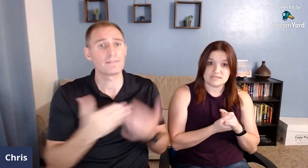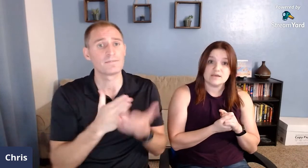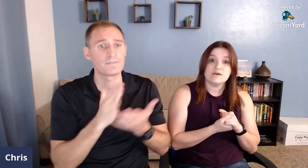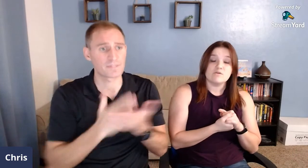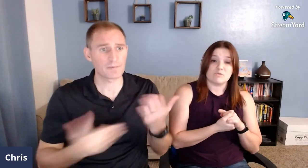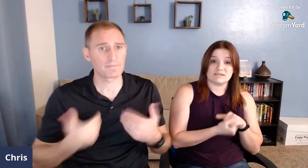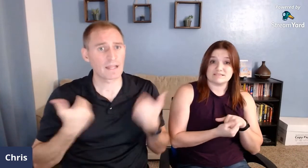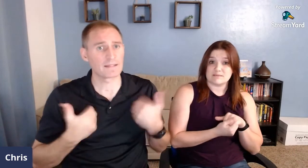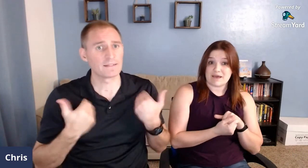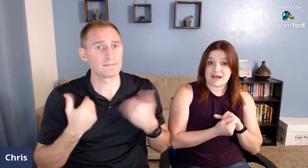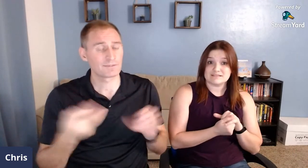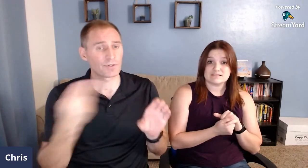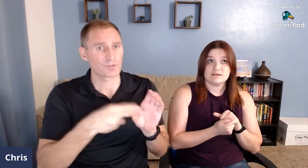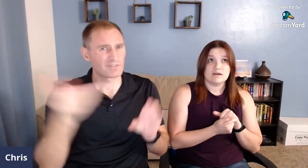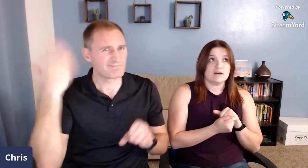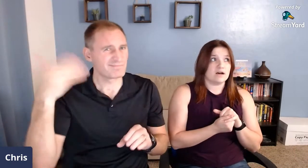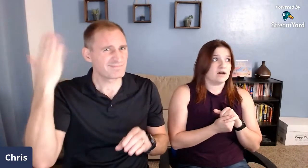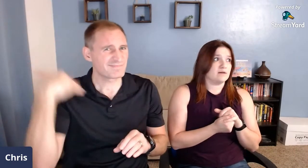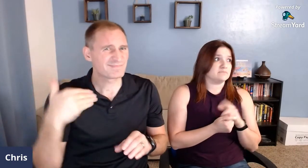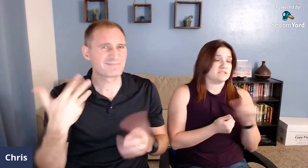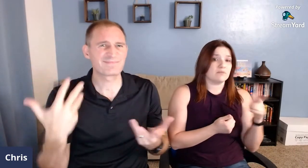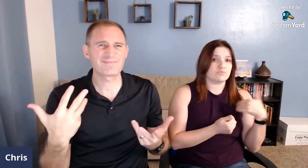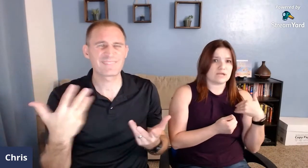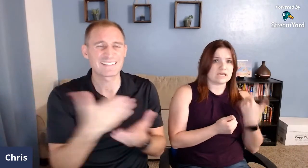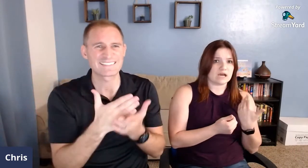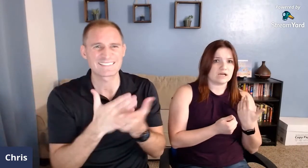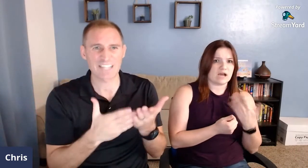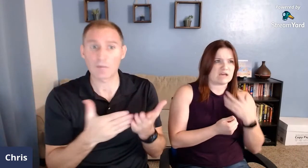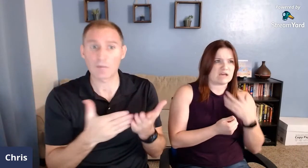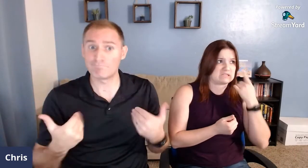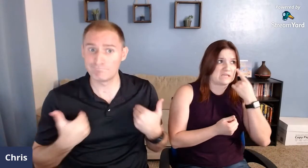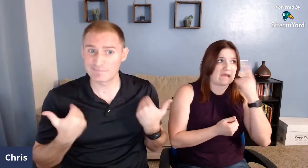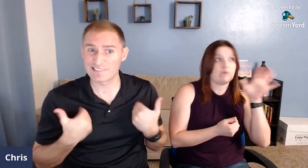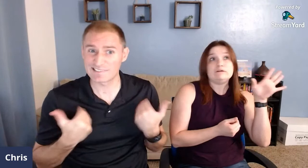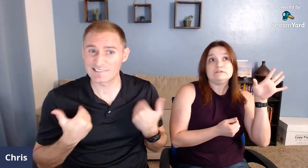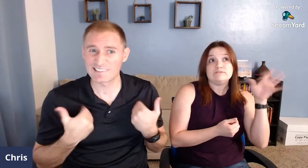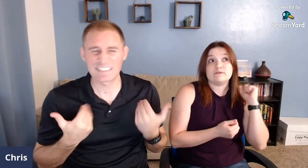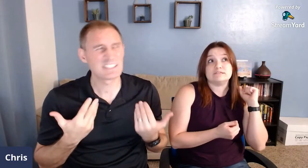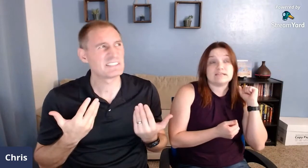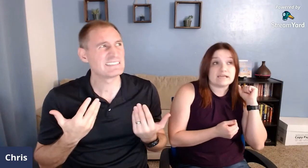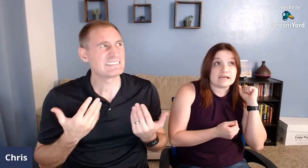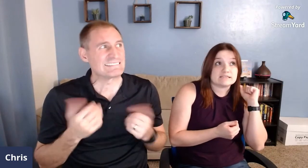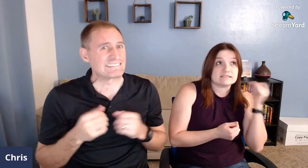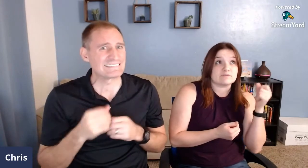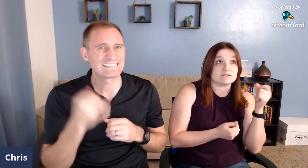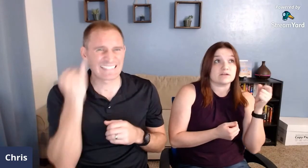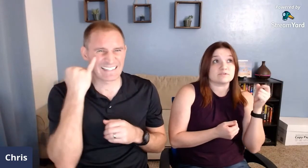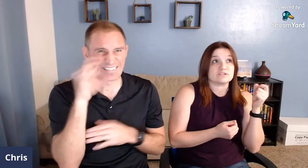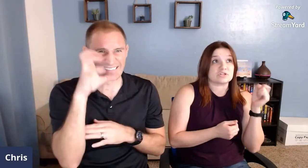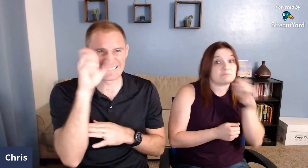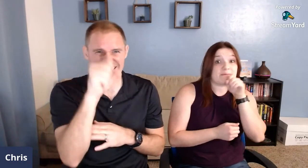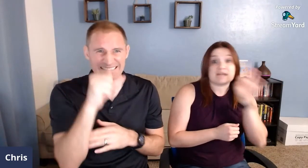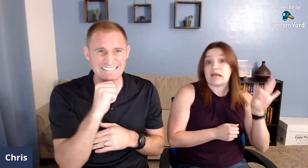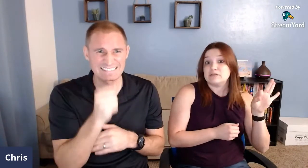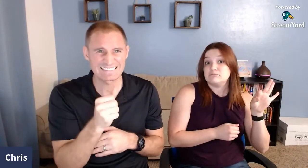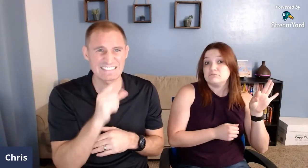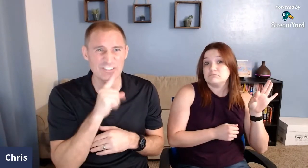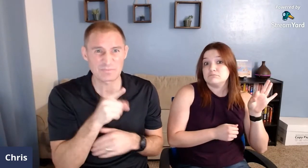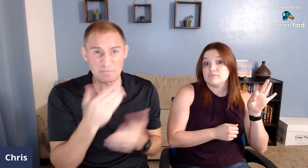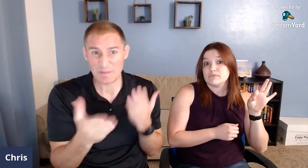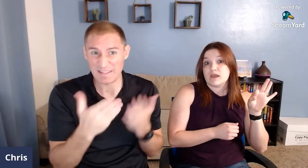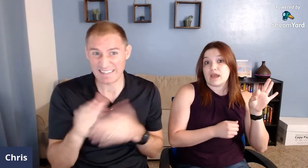have joined with us in the past. Some pretty young, I would say, if I was to take a guess because I wasn't 100% sure, maybe